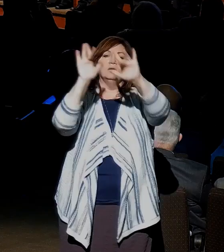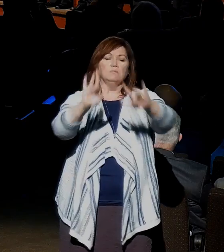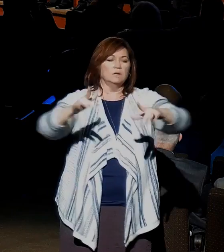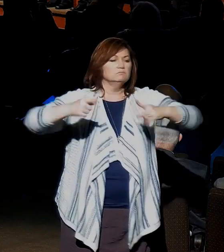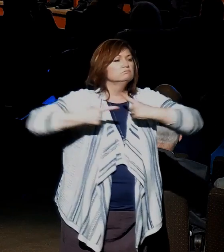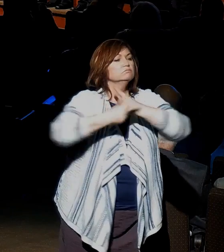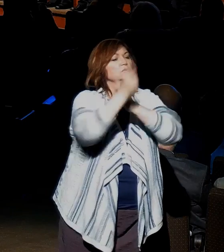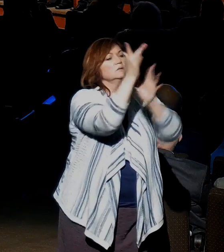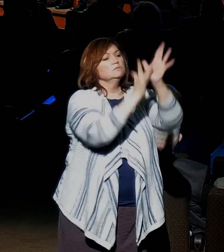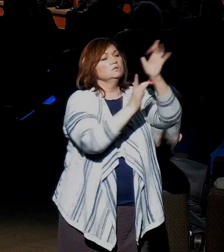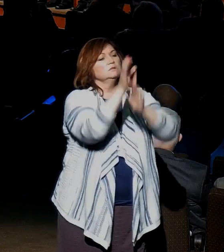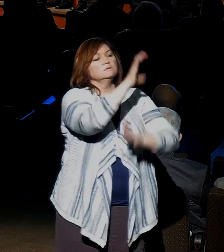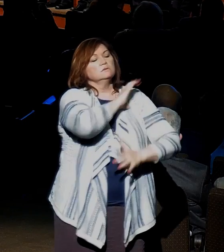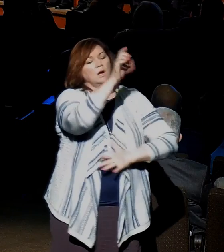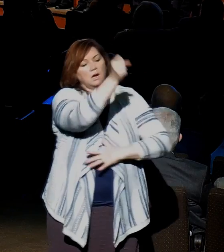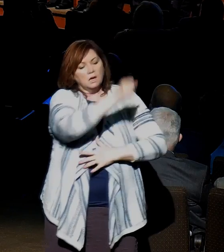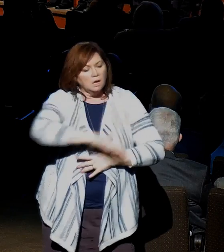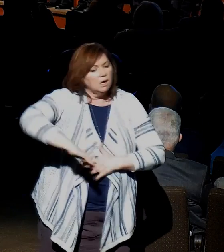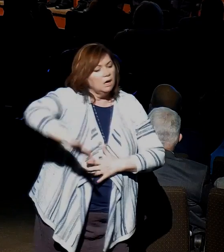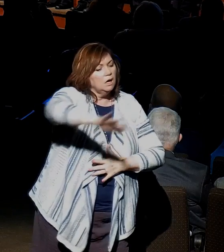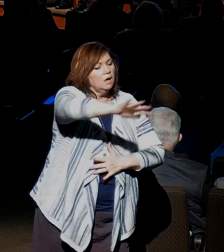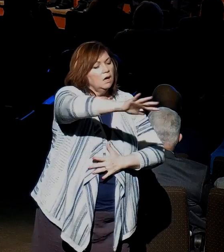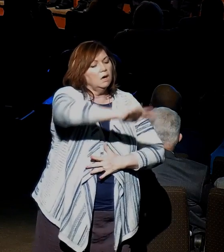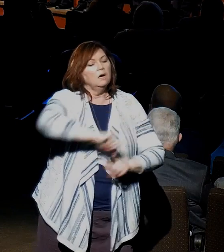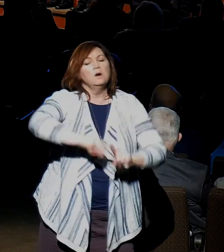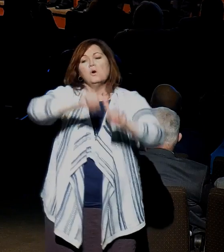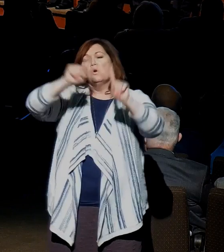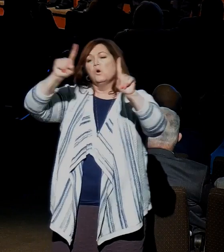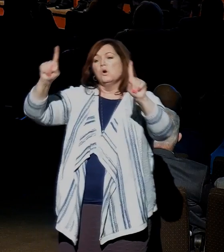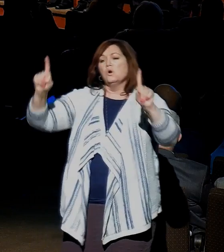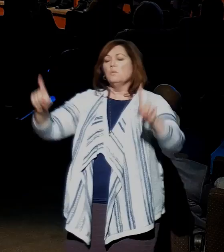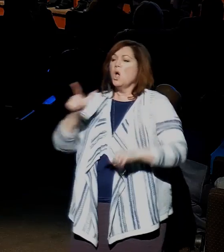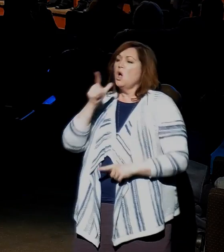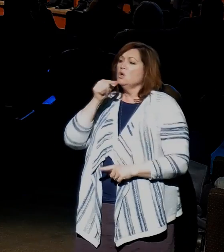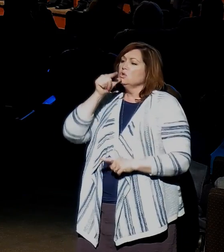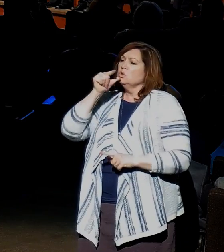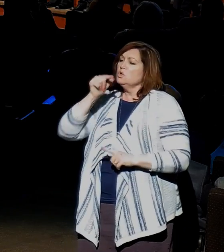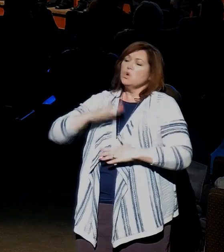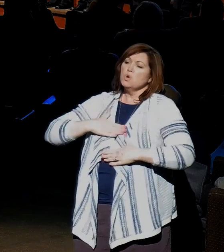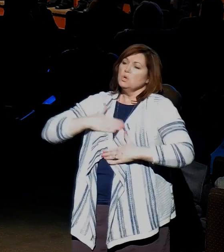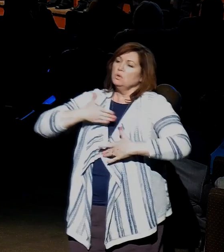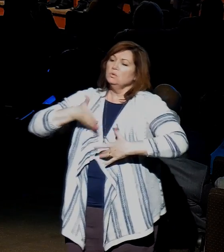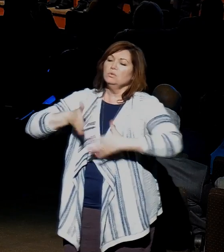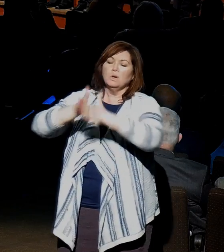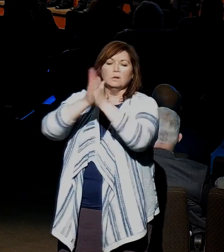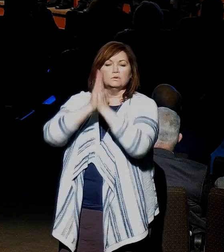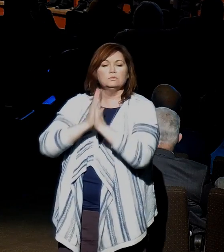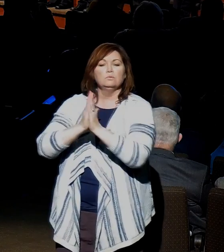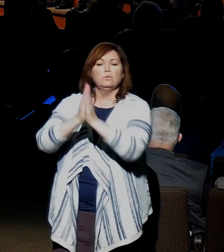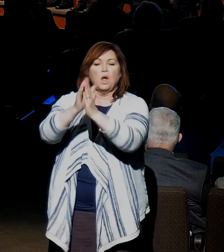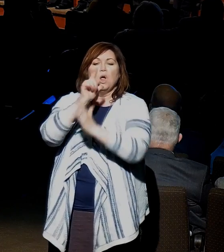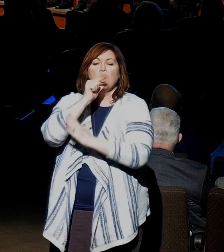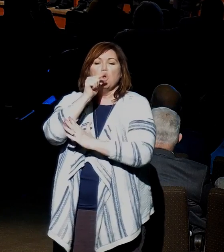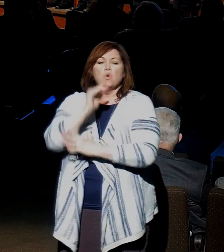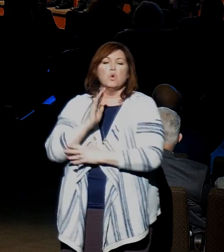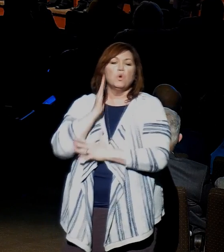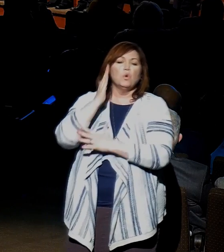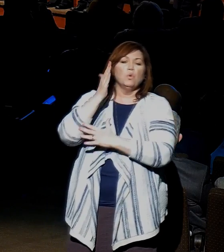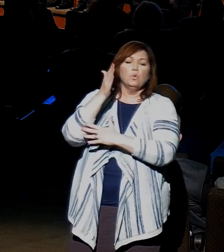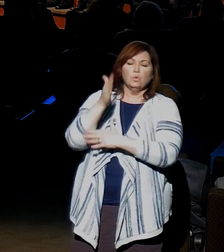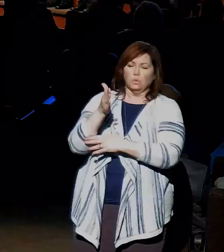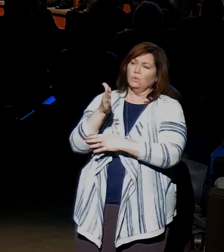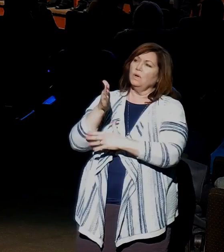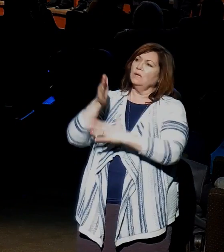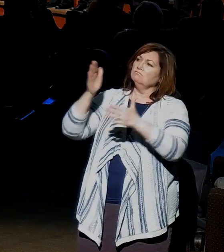Christ. Who will pray? Who will lift their hearts to heaven? Who